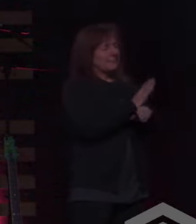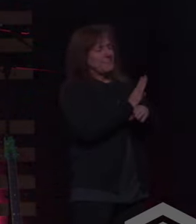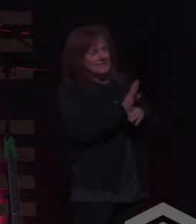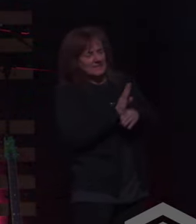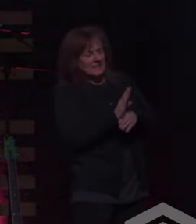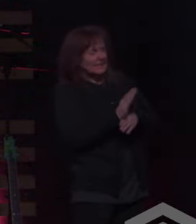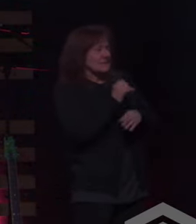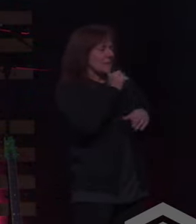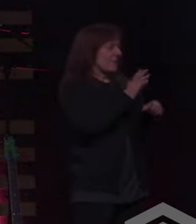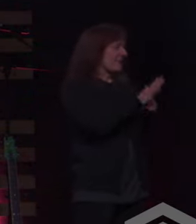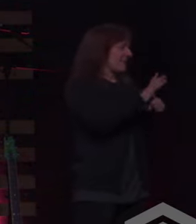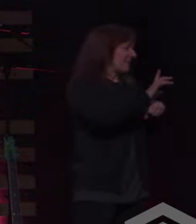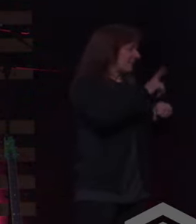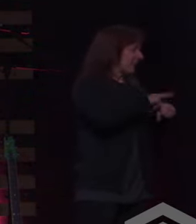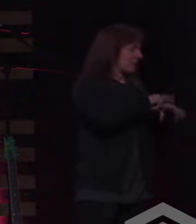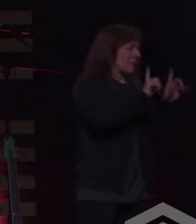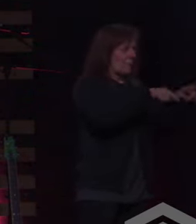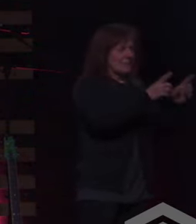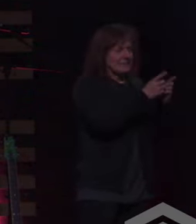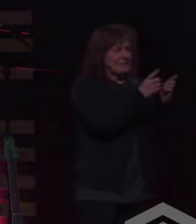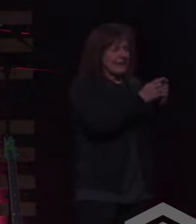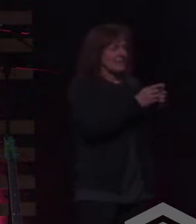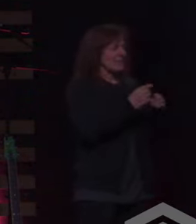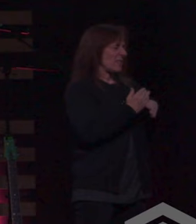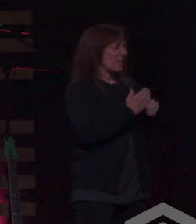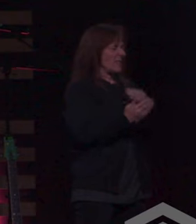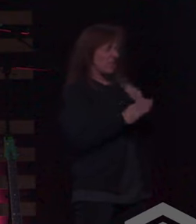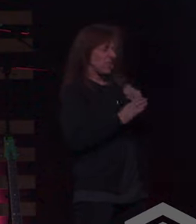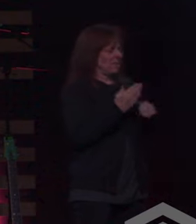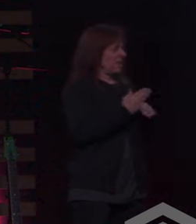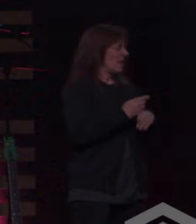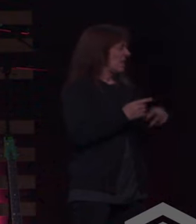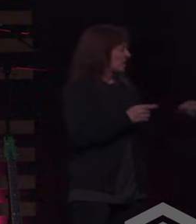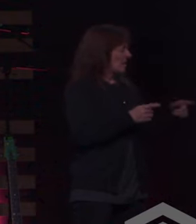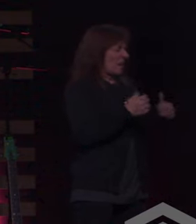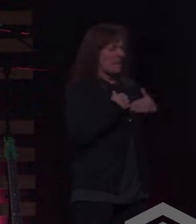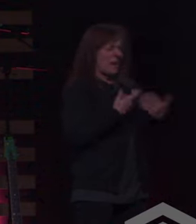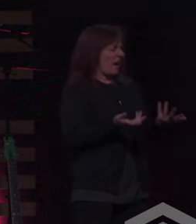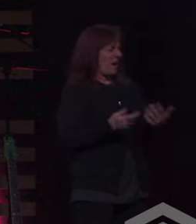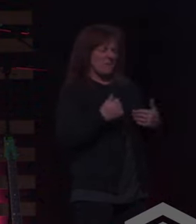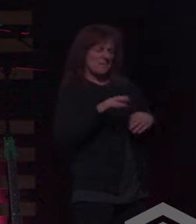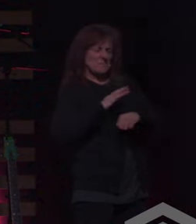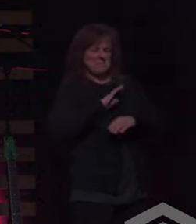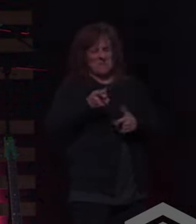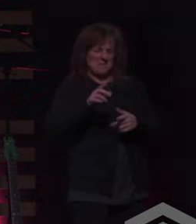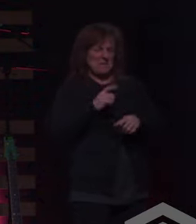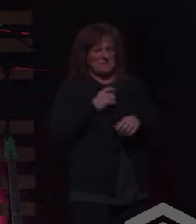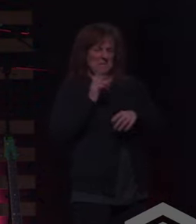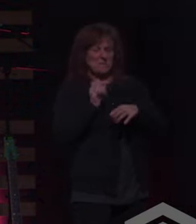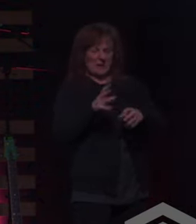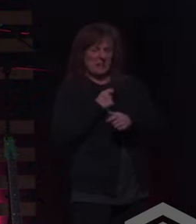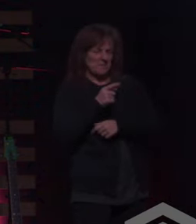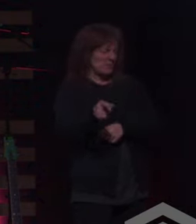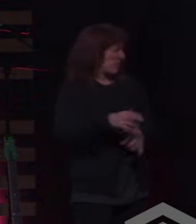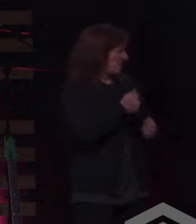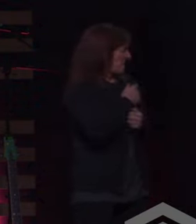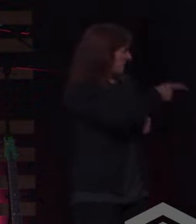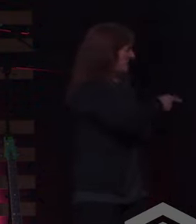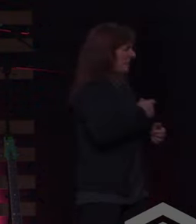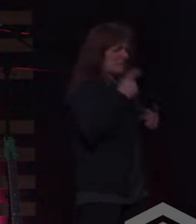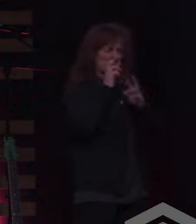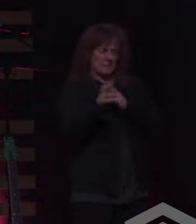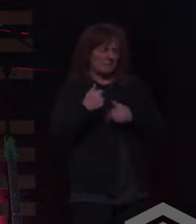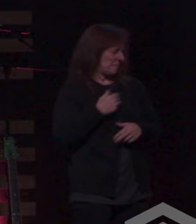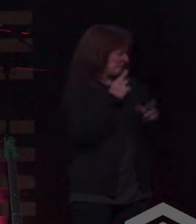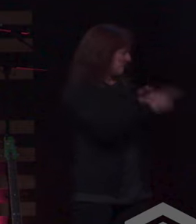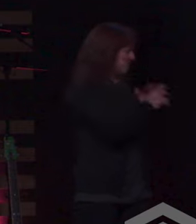don't spend time with each other, we get annoyed by each other, she's not meeting my needs, so I'm not going to love her. She's not respecting me